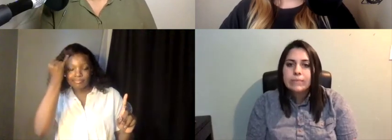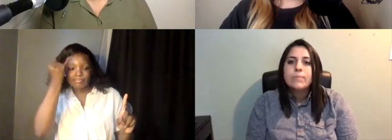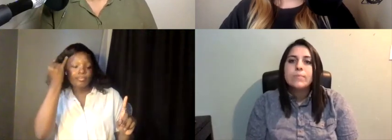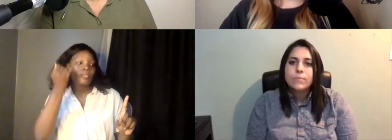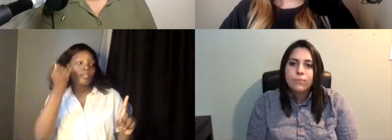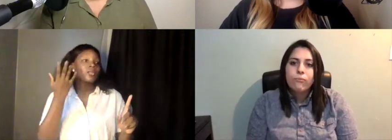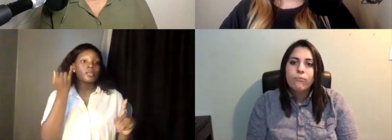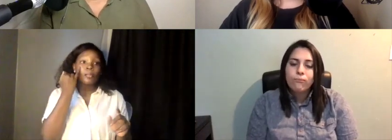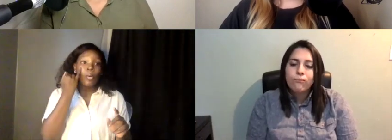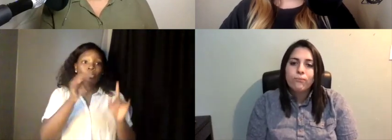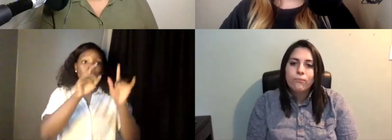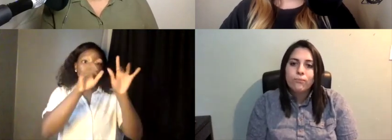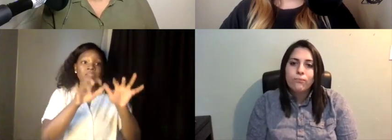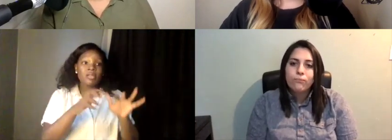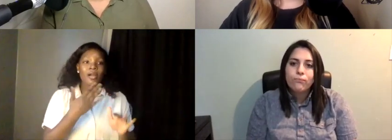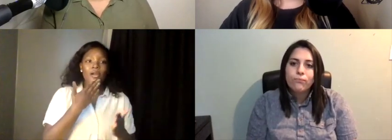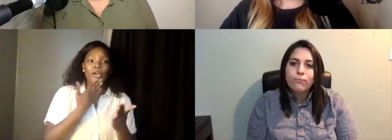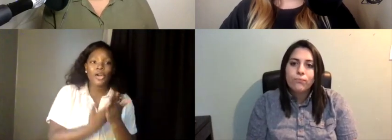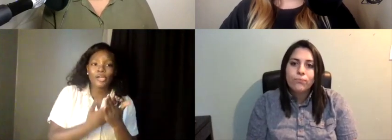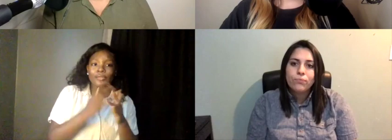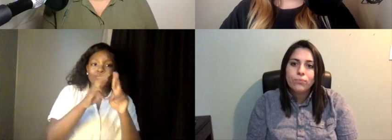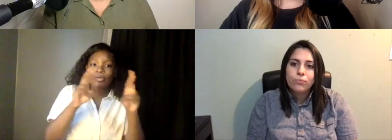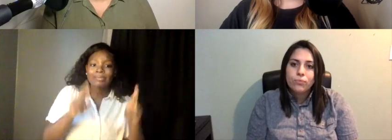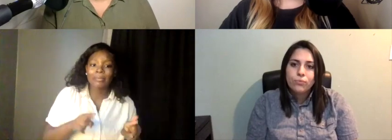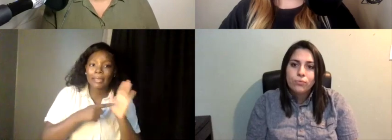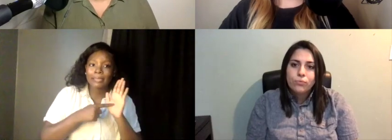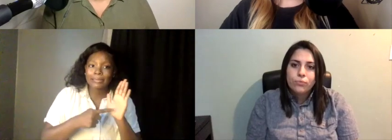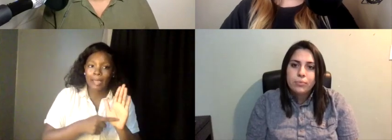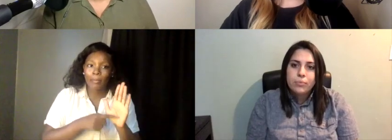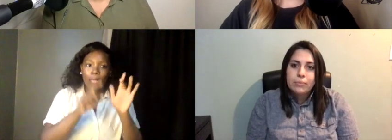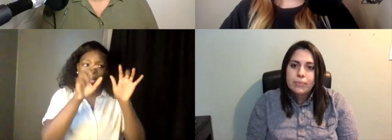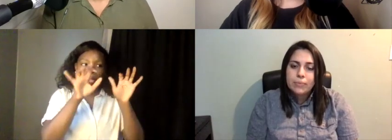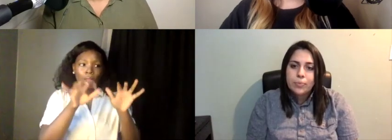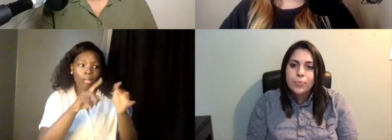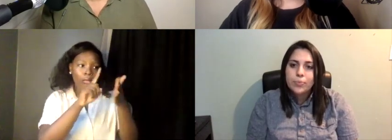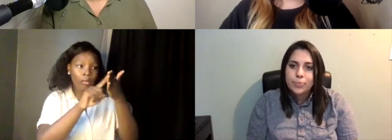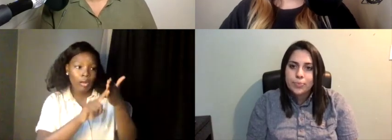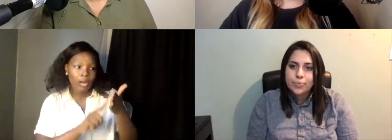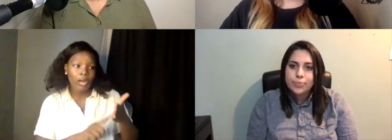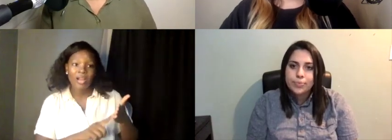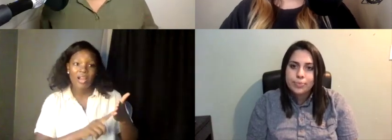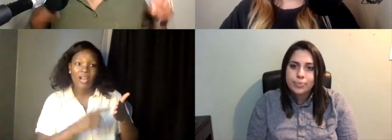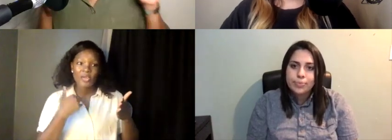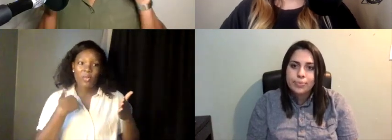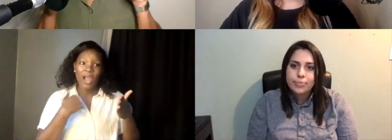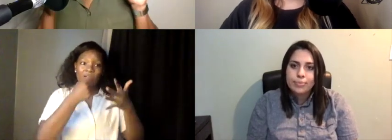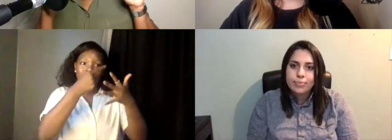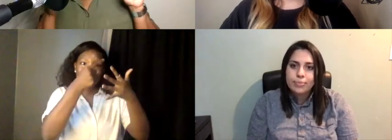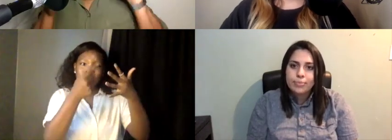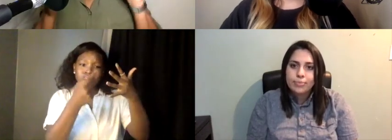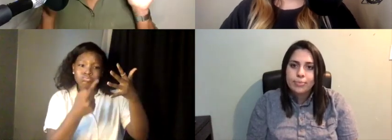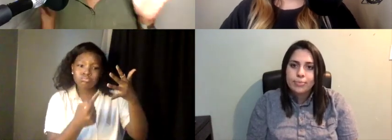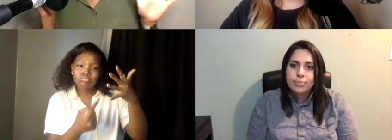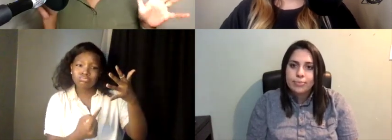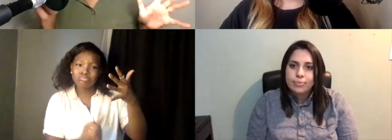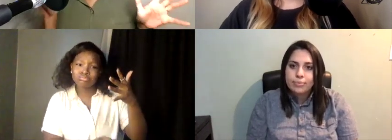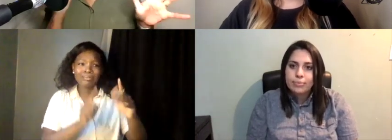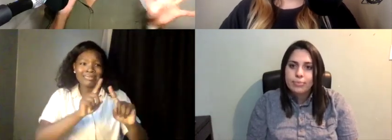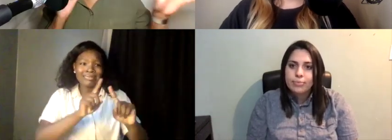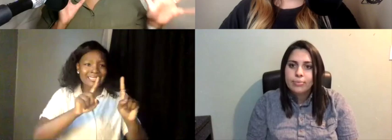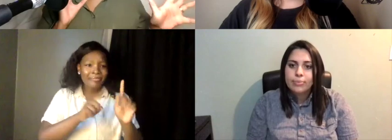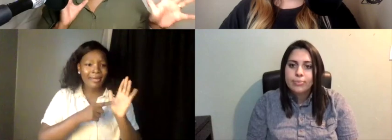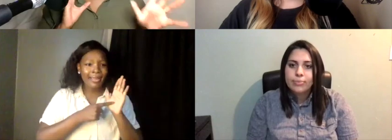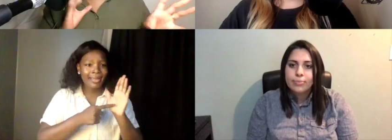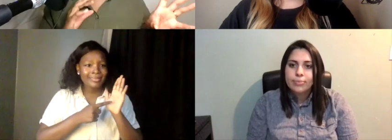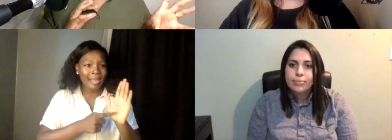resume example. Yeah. There are so many variations of what a quote unquote good resume